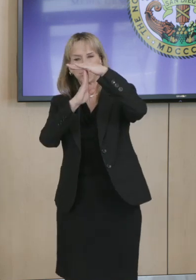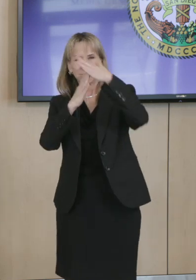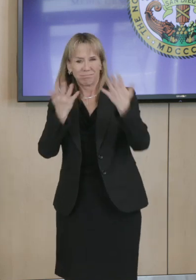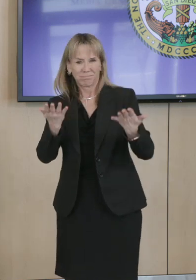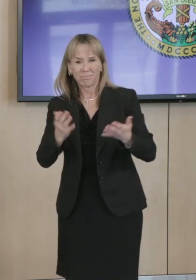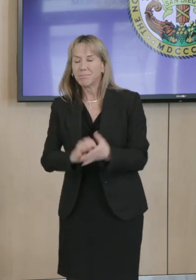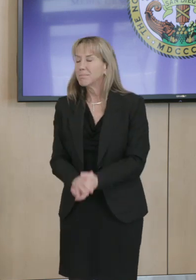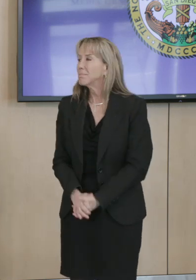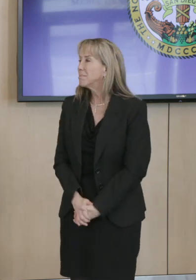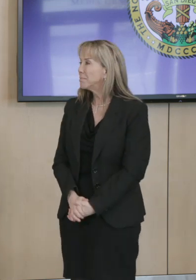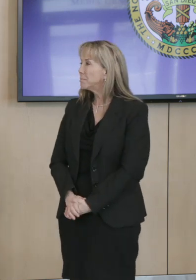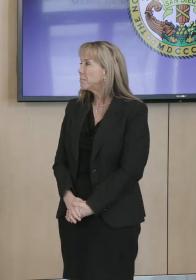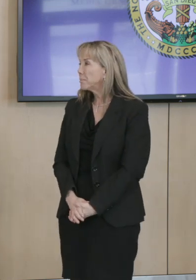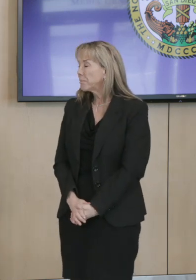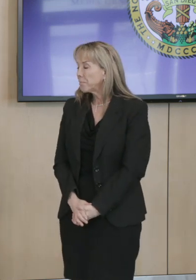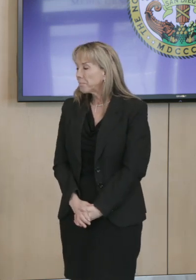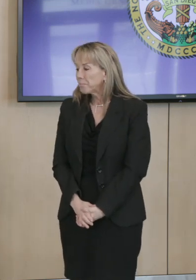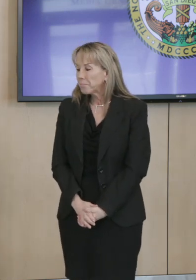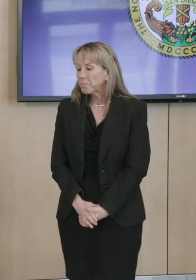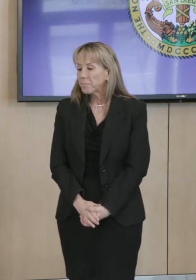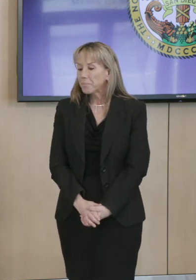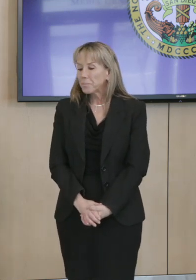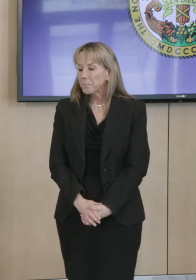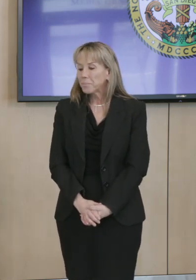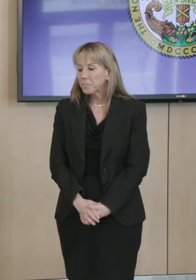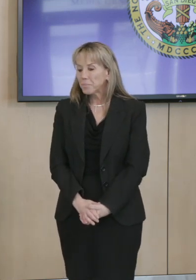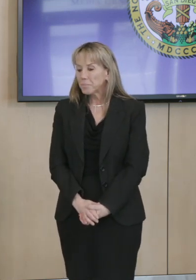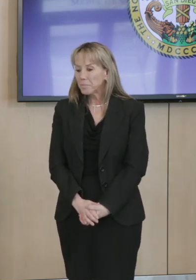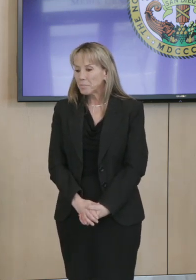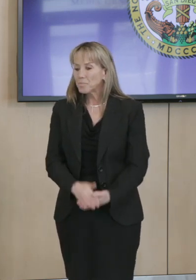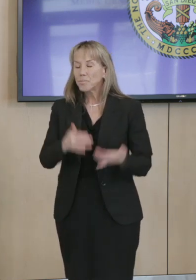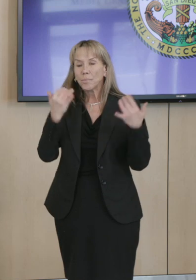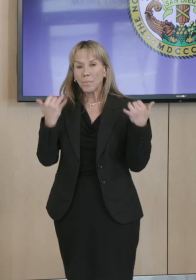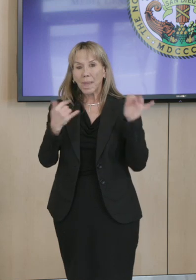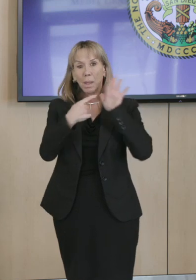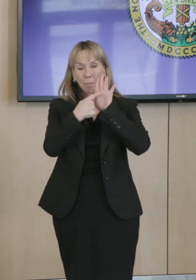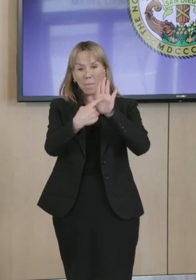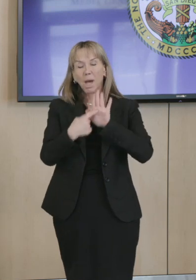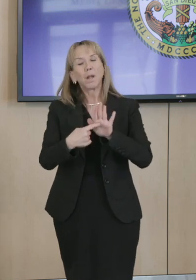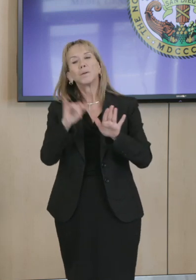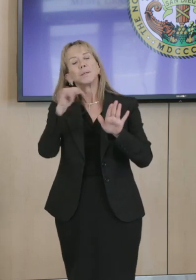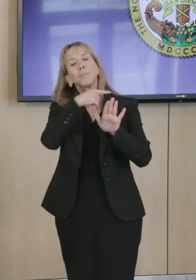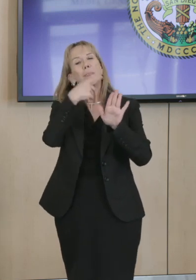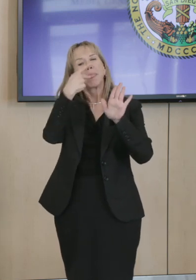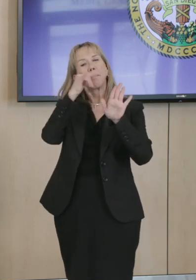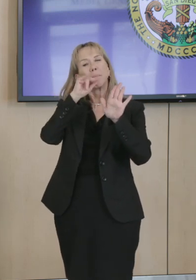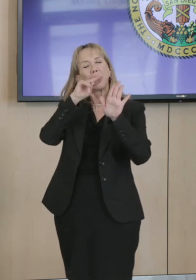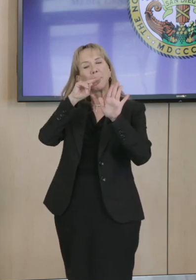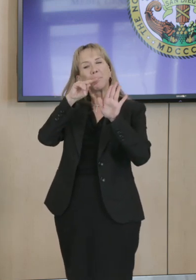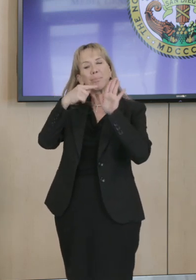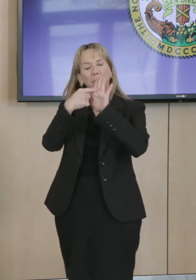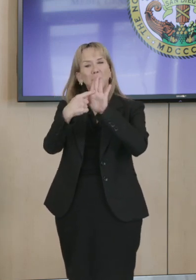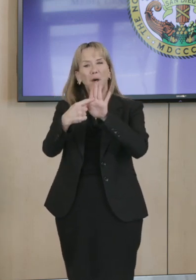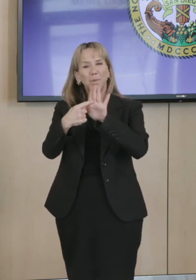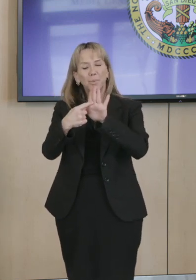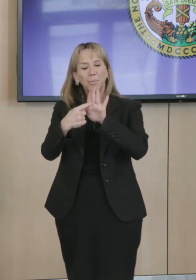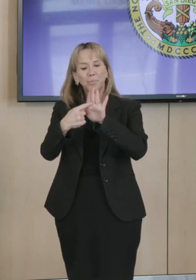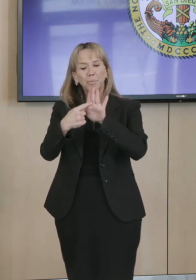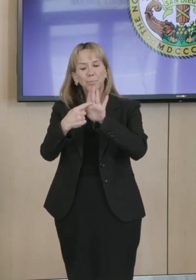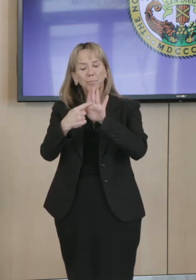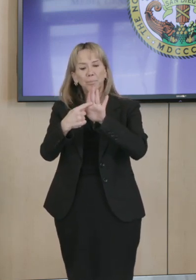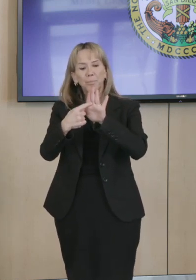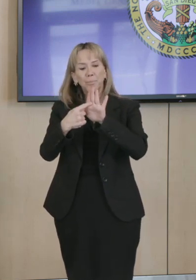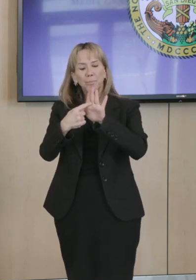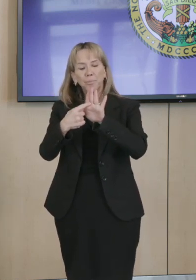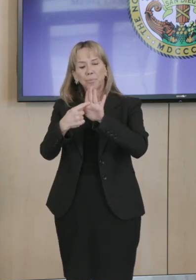go? Well, again, the models that are out there and available, like the Penn model, have very specific,